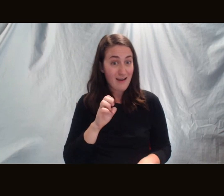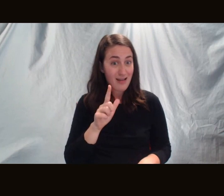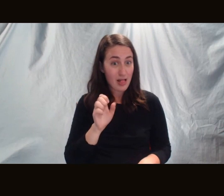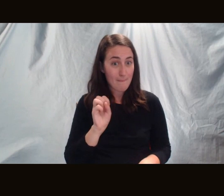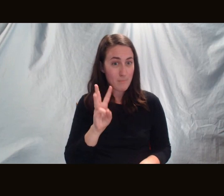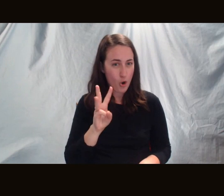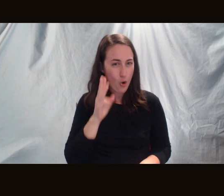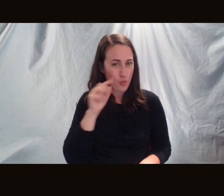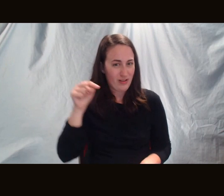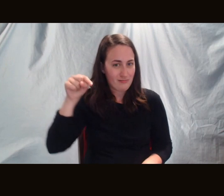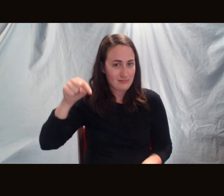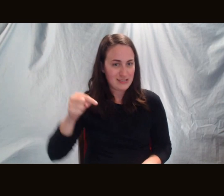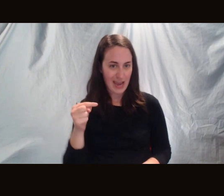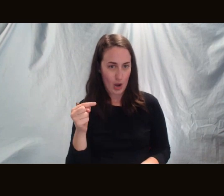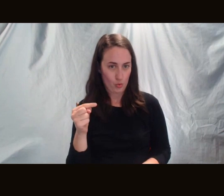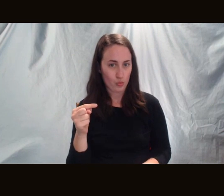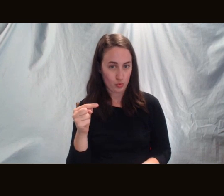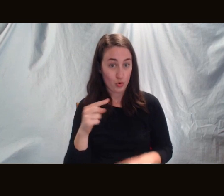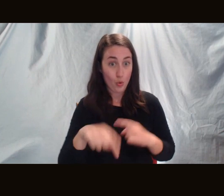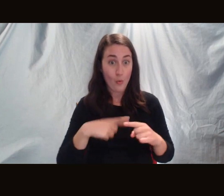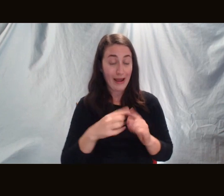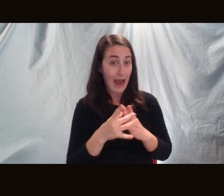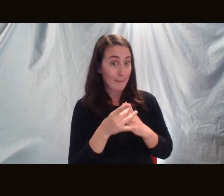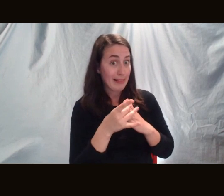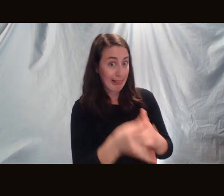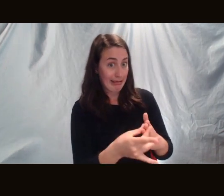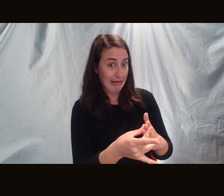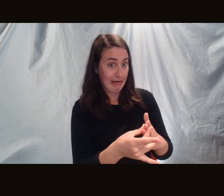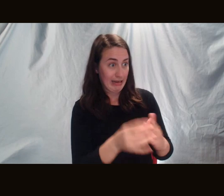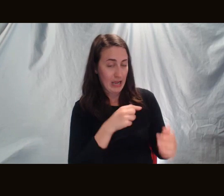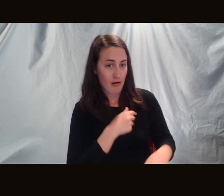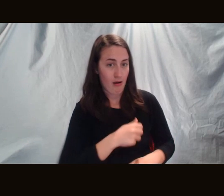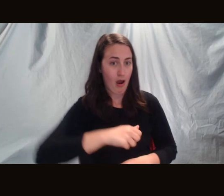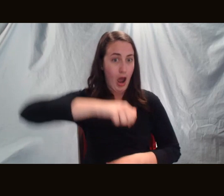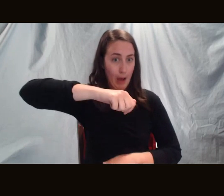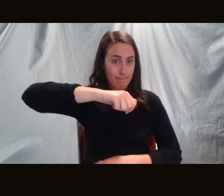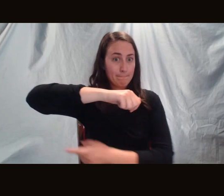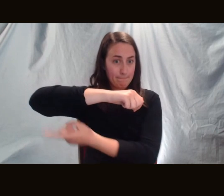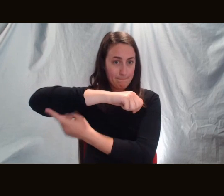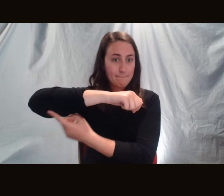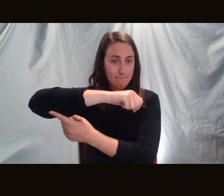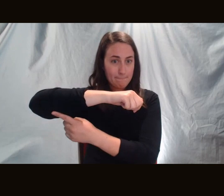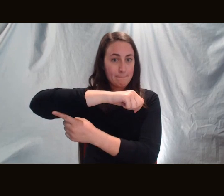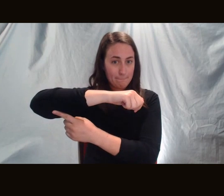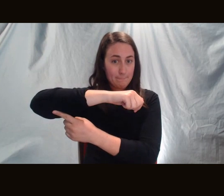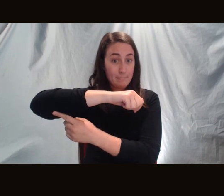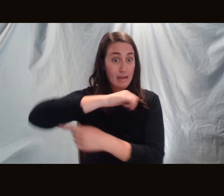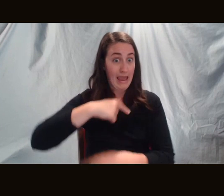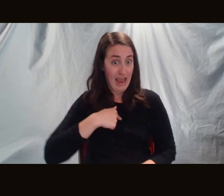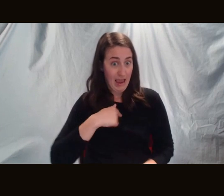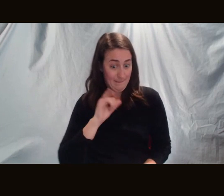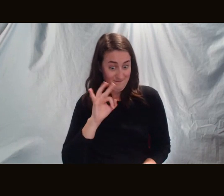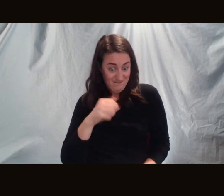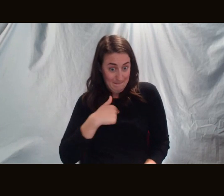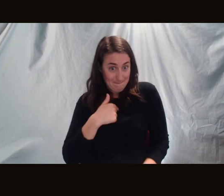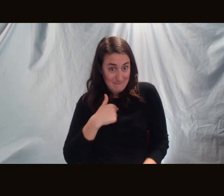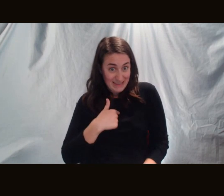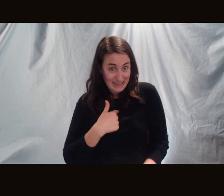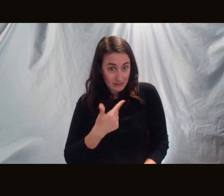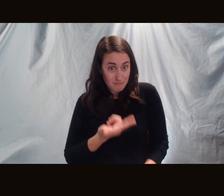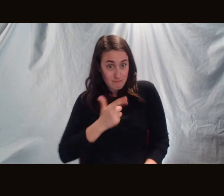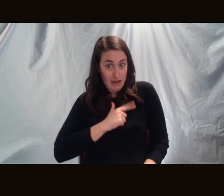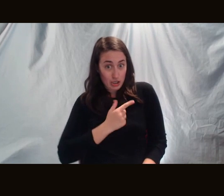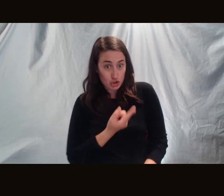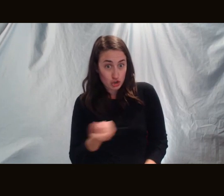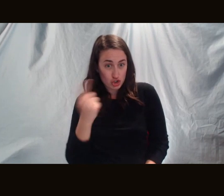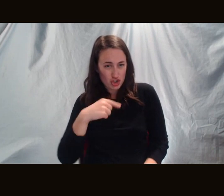See, when I'm leading, the elbow goes up, which also makes the hand rotate. But if I'm turning, the elbow stays